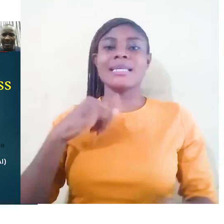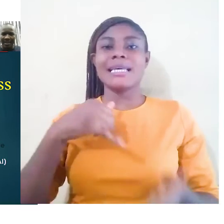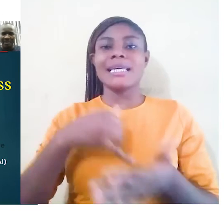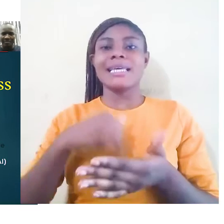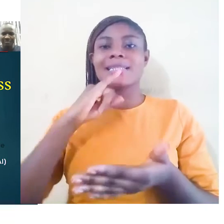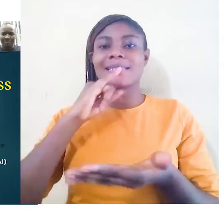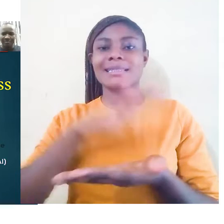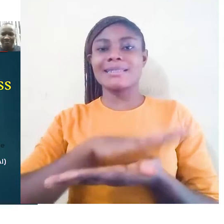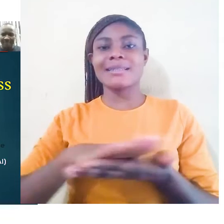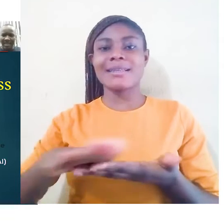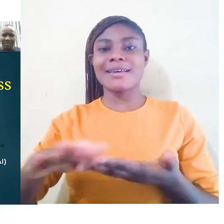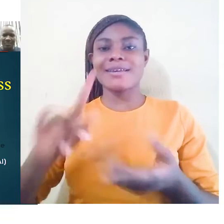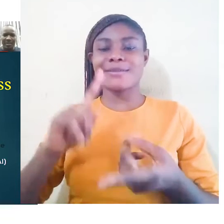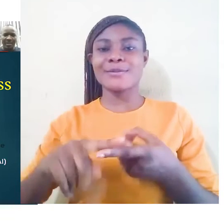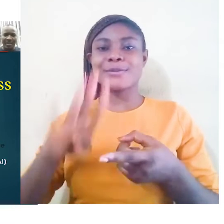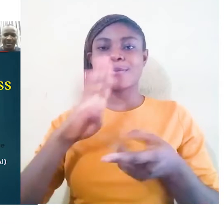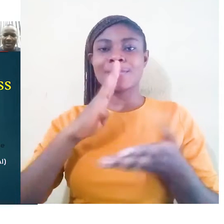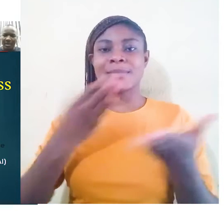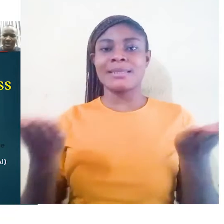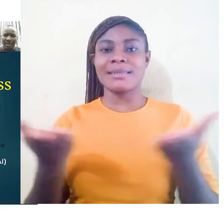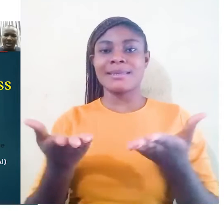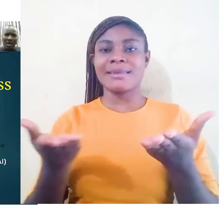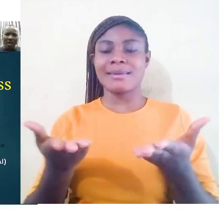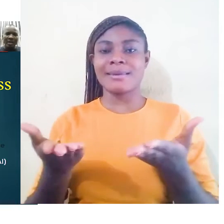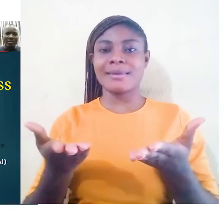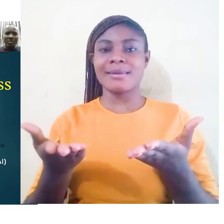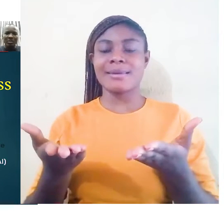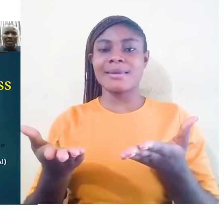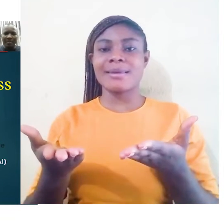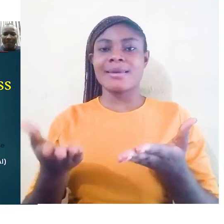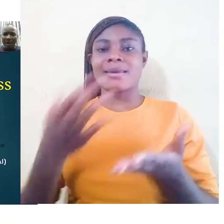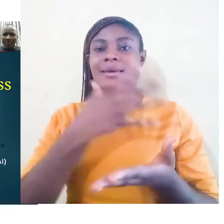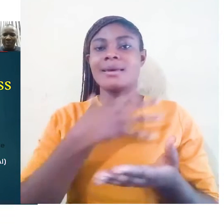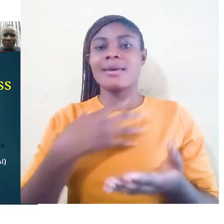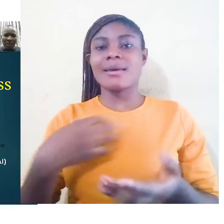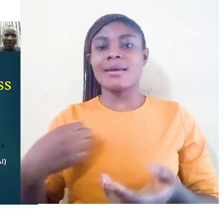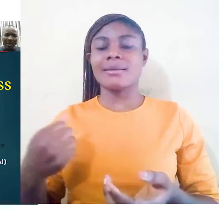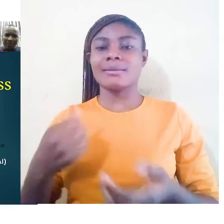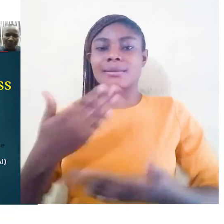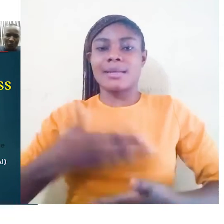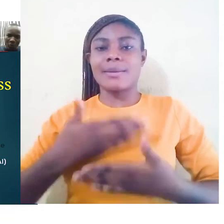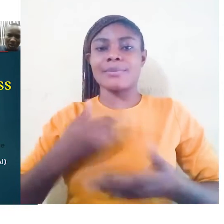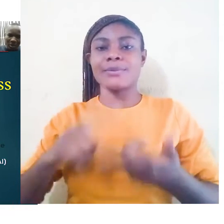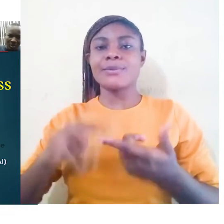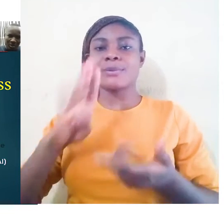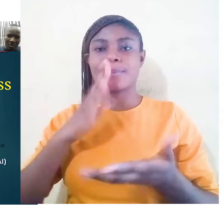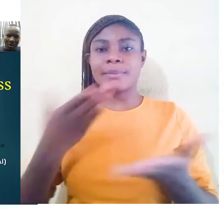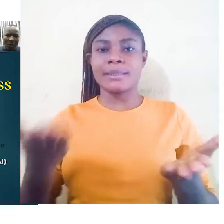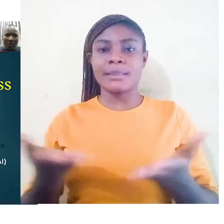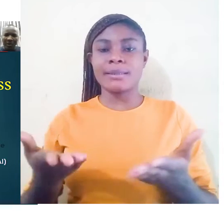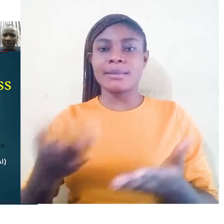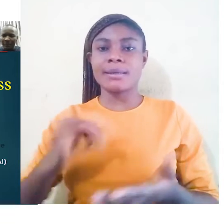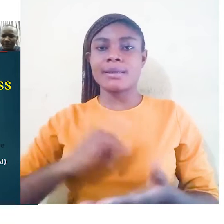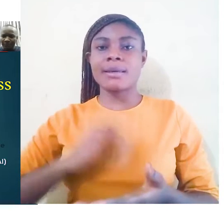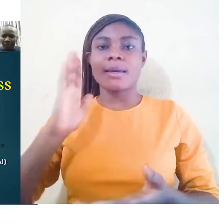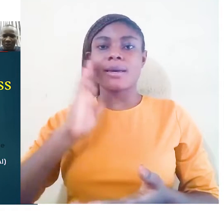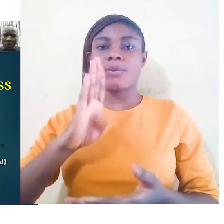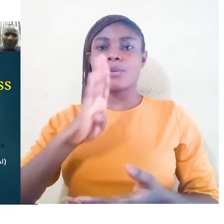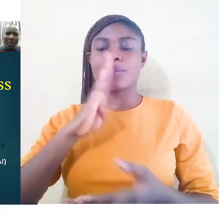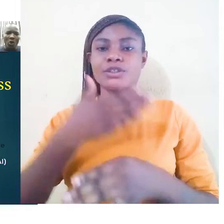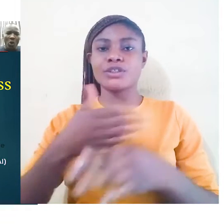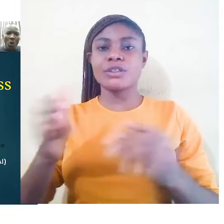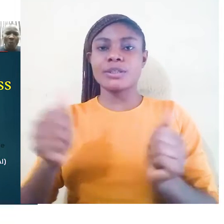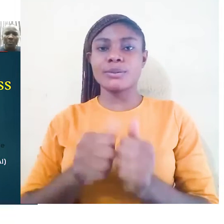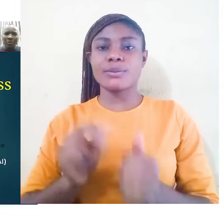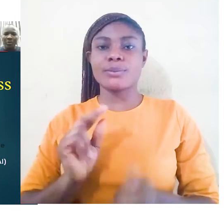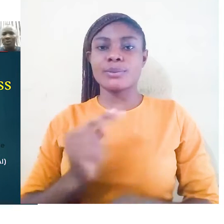here. Glad to be here. Okay, so I'll be sharing with us on the